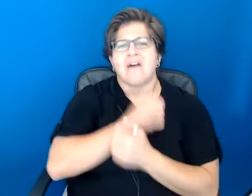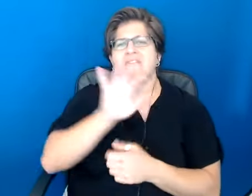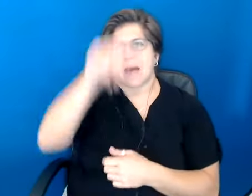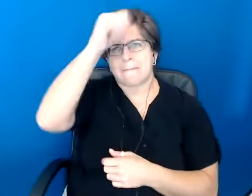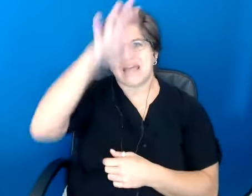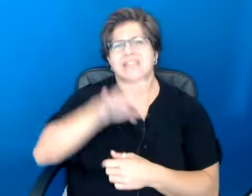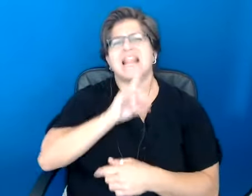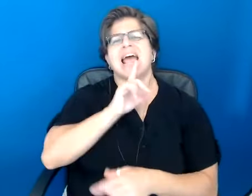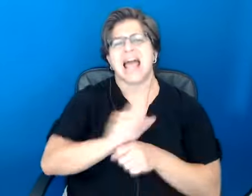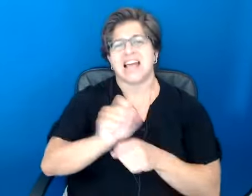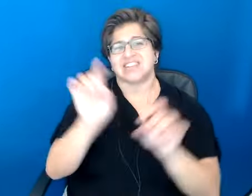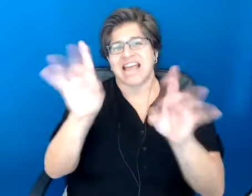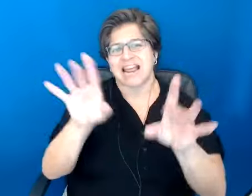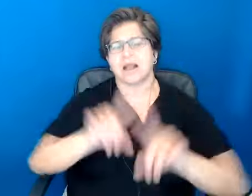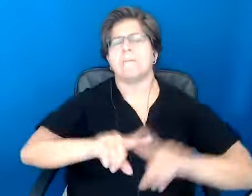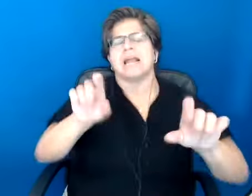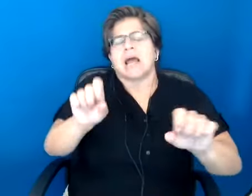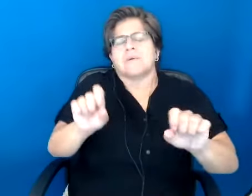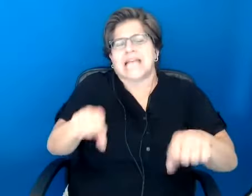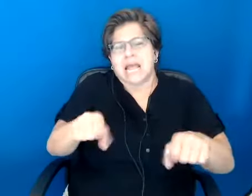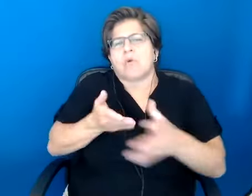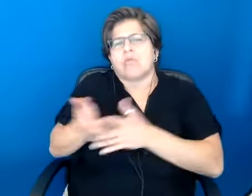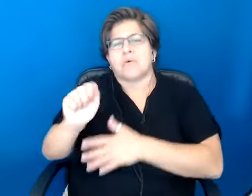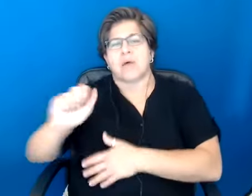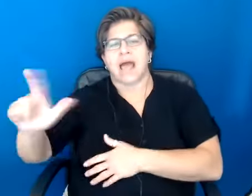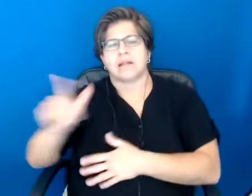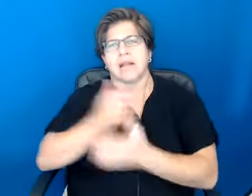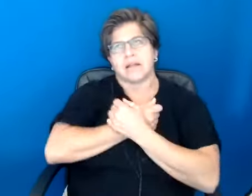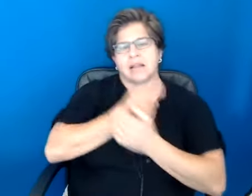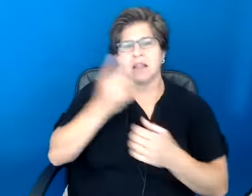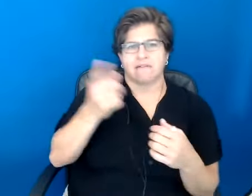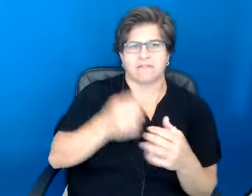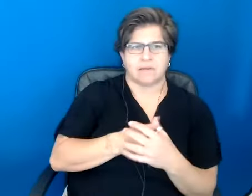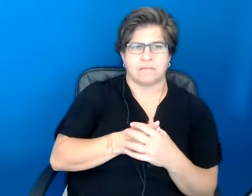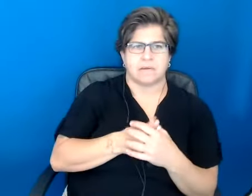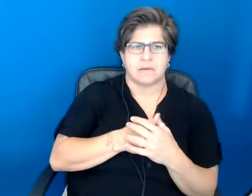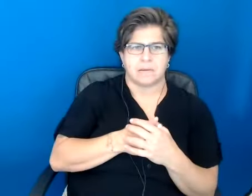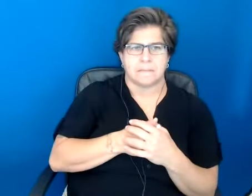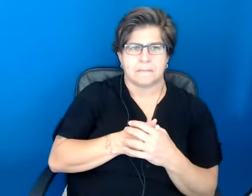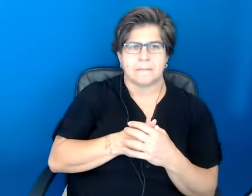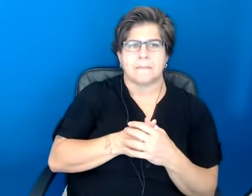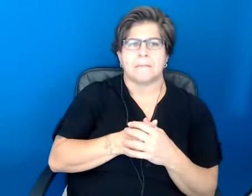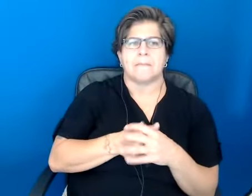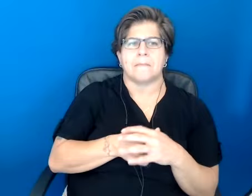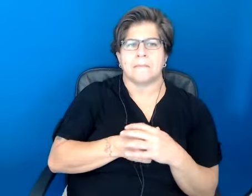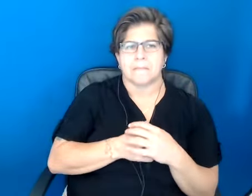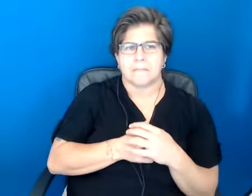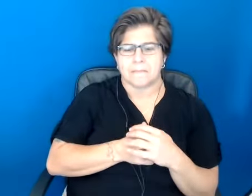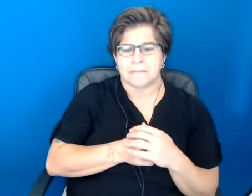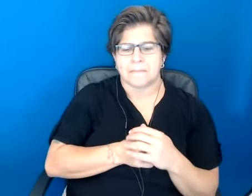My dad took cancer. I was able to love the man I hated. I hated him when I came into Al-Anon. I was able to love him. I was